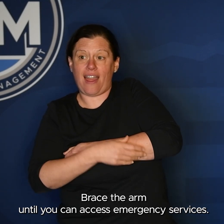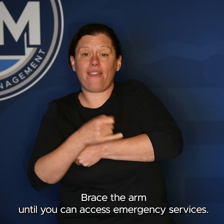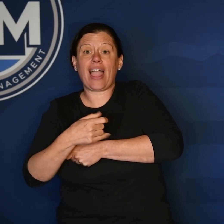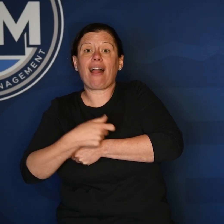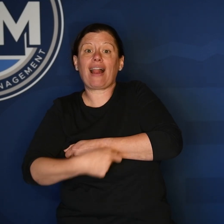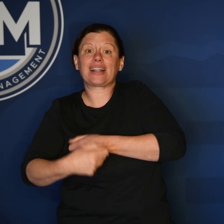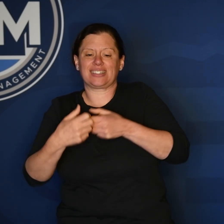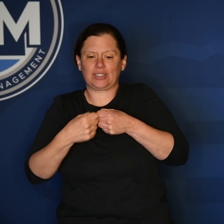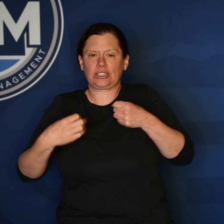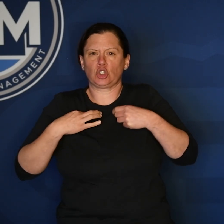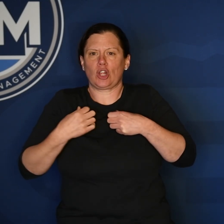services.